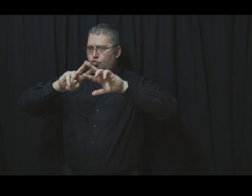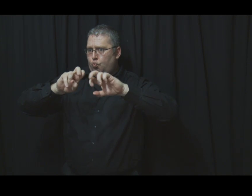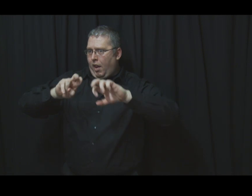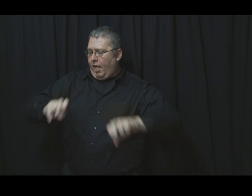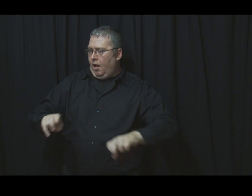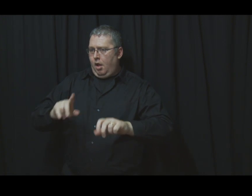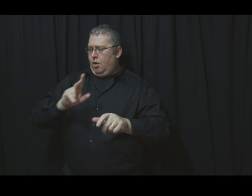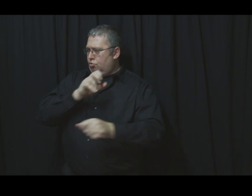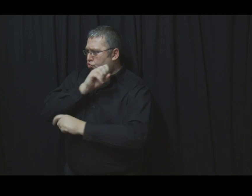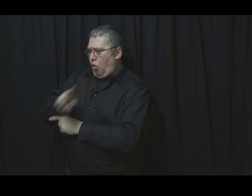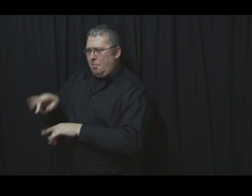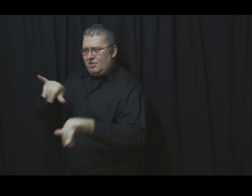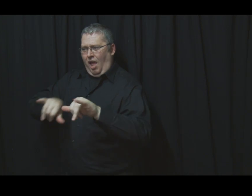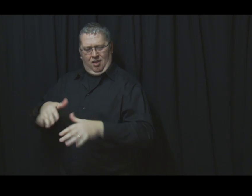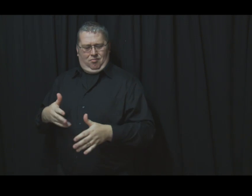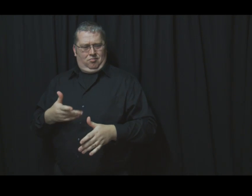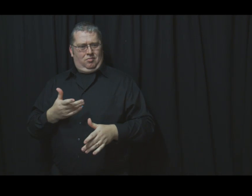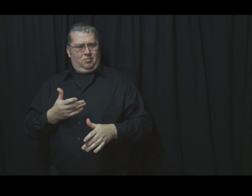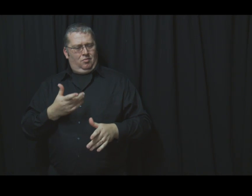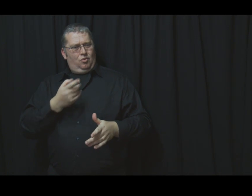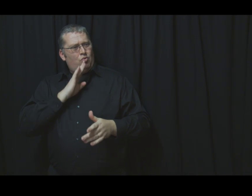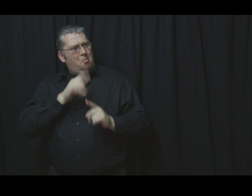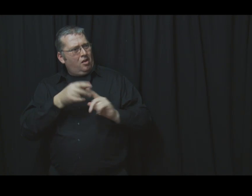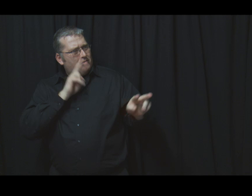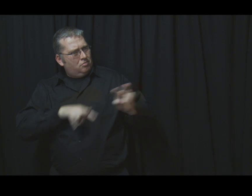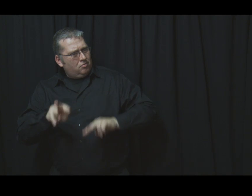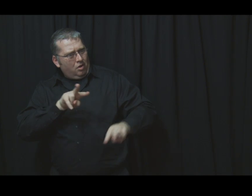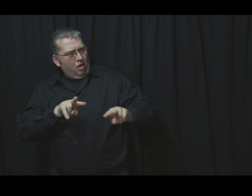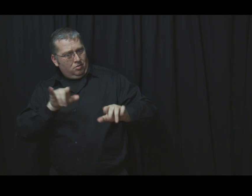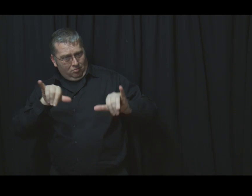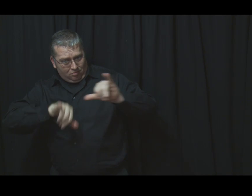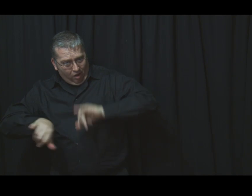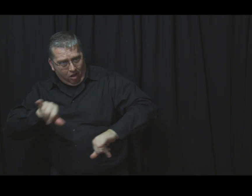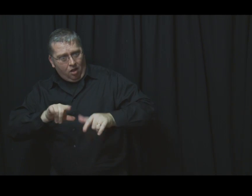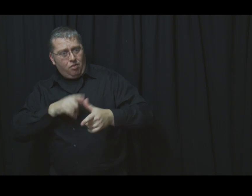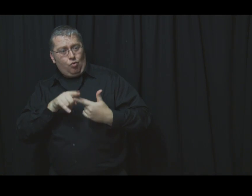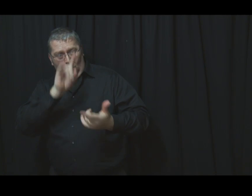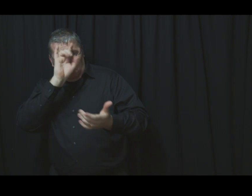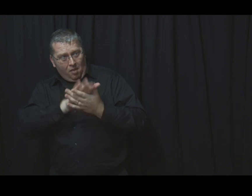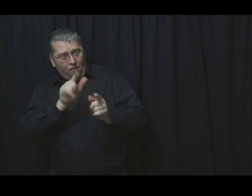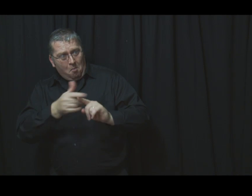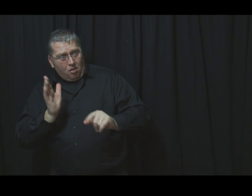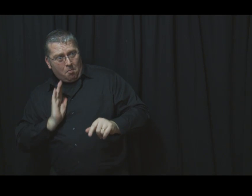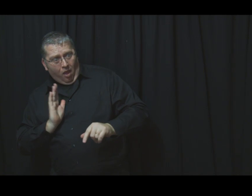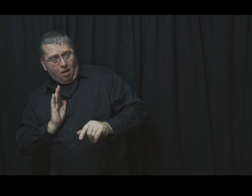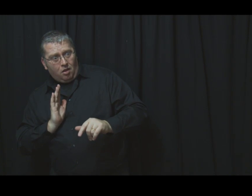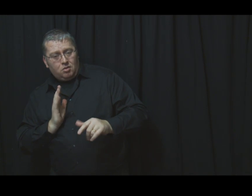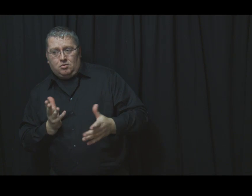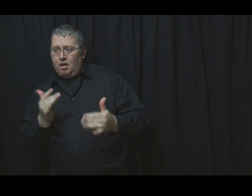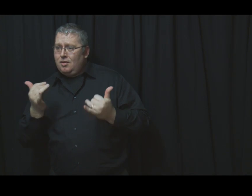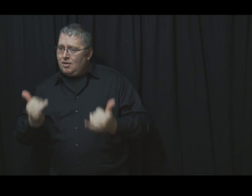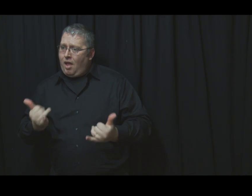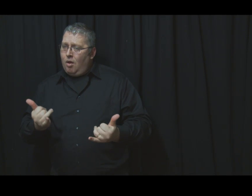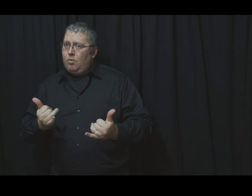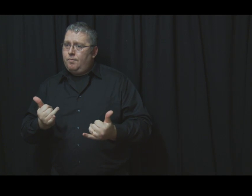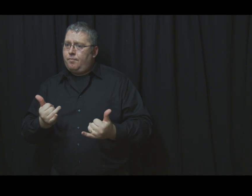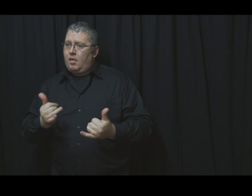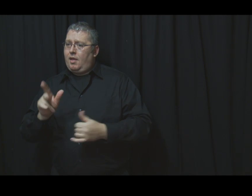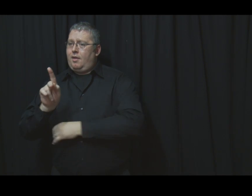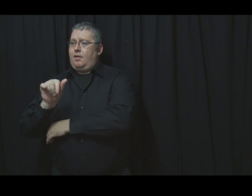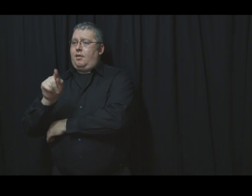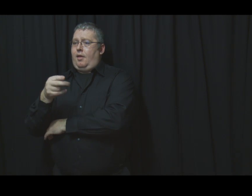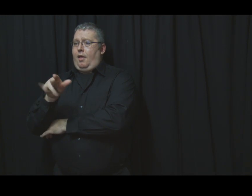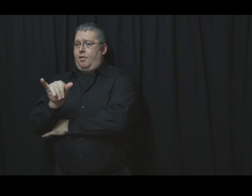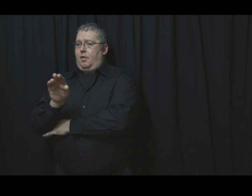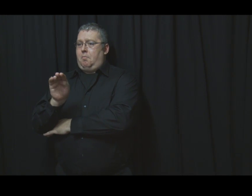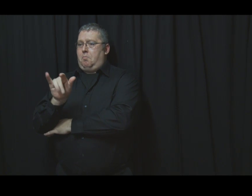fact. Wait a minute, what do they mean by science? You're talking about what you observe, or you're talking about your beliefs about the past? Now, Kathy Miller is the